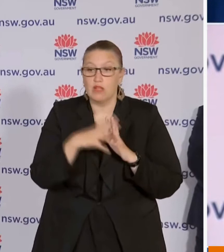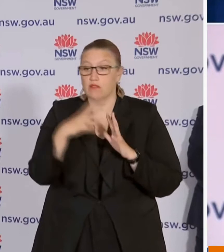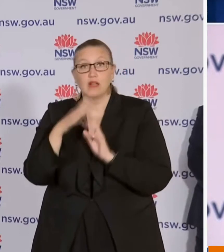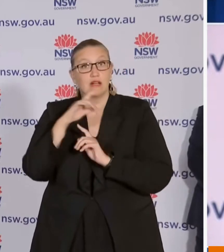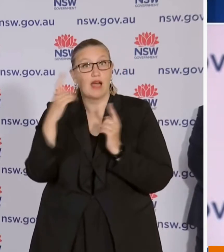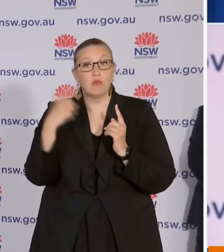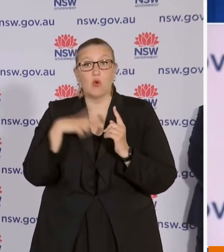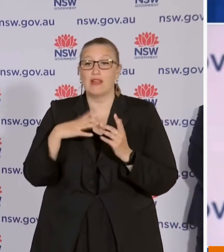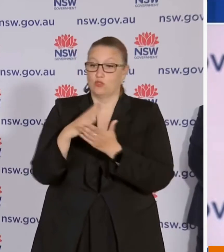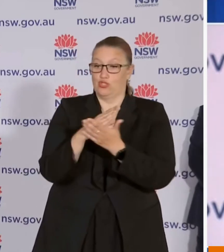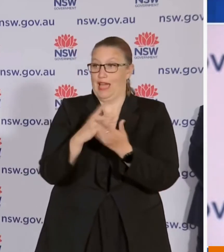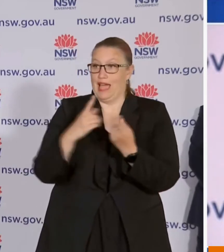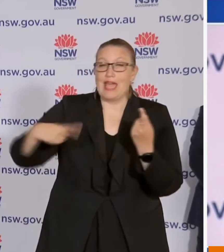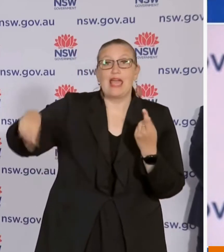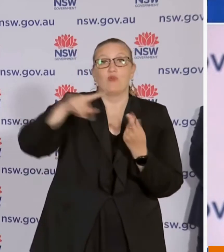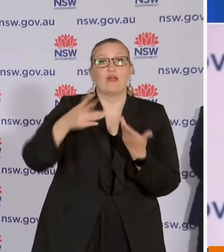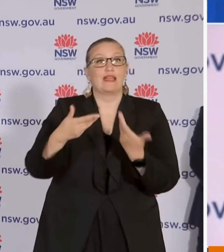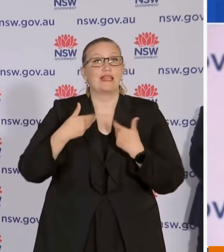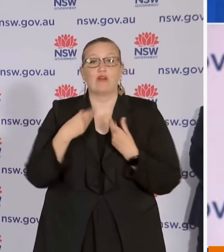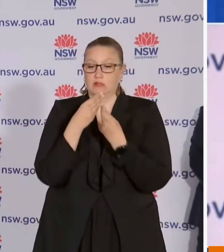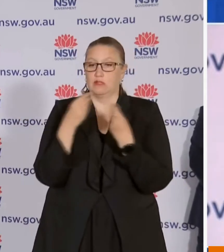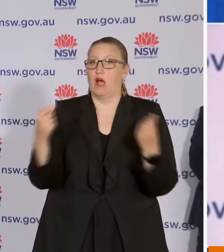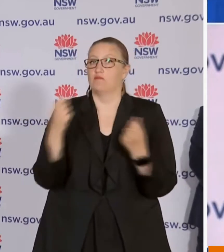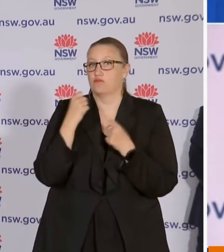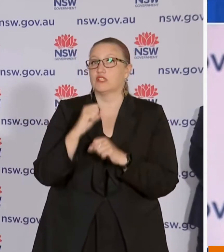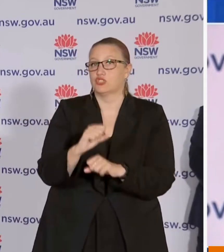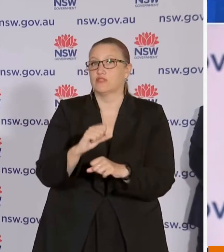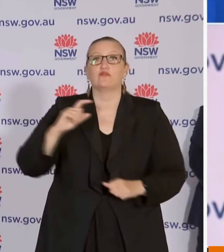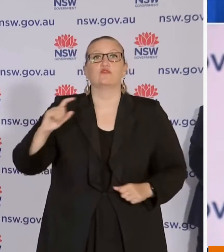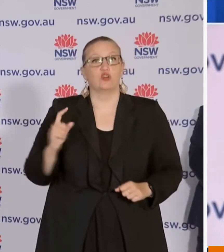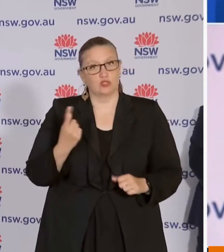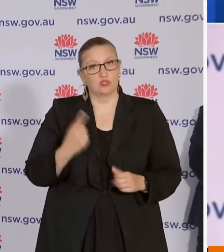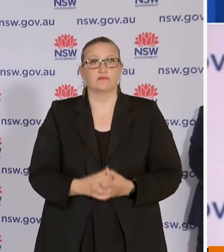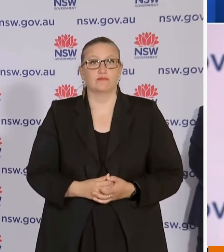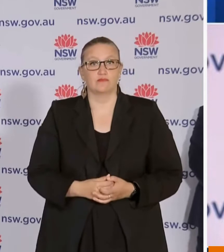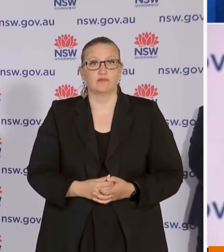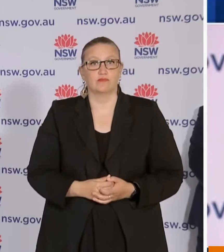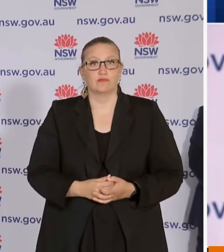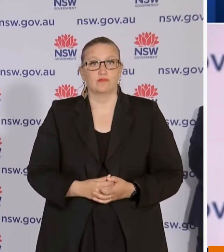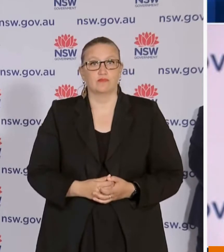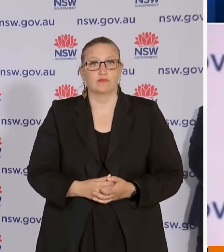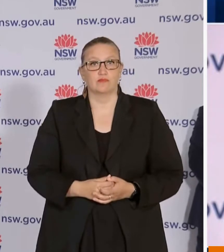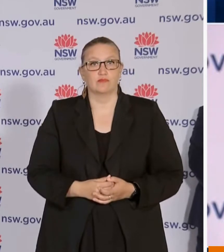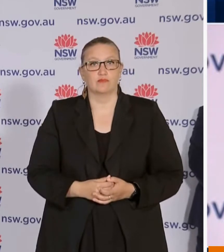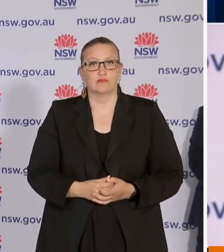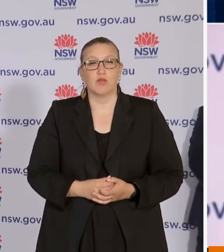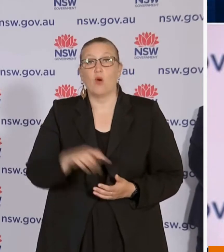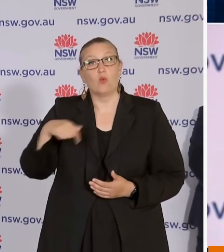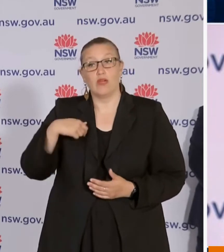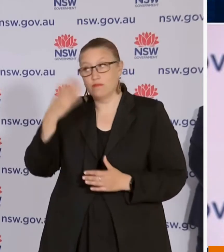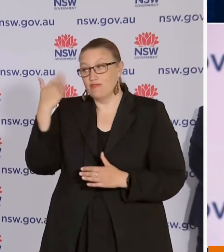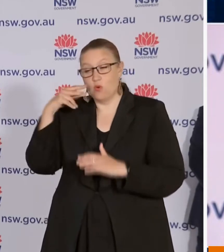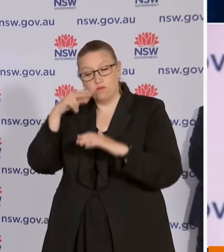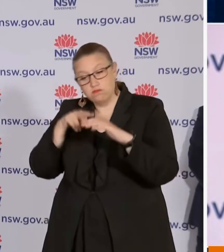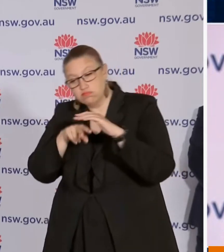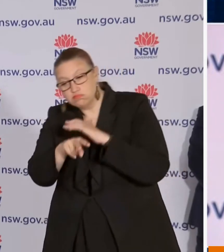hit the 70% double dose figure somewhere in October. Previously, it was the end of October. If we keep the current rates of vaccination going,